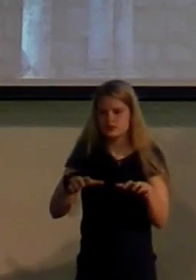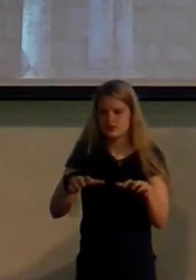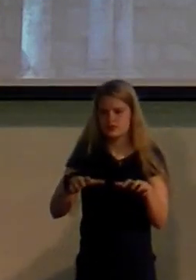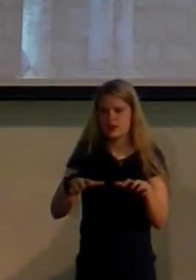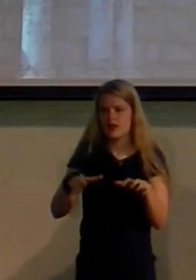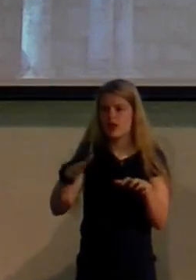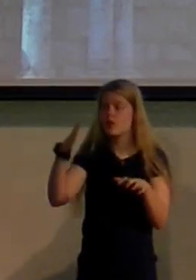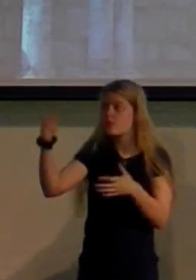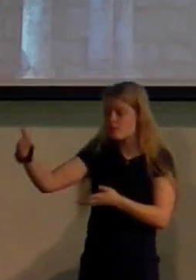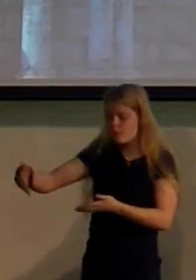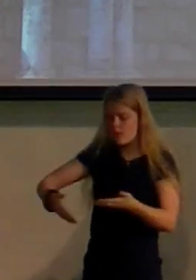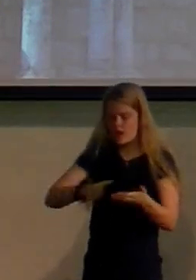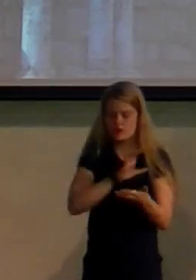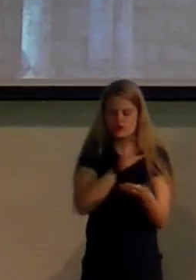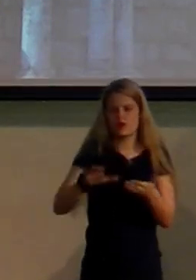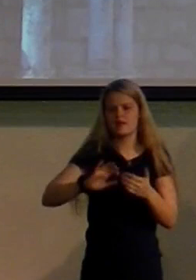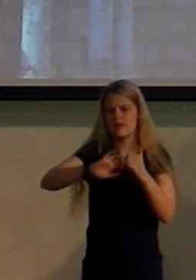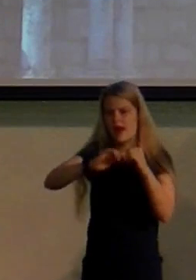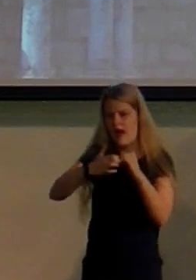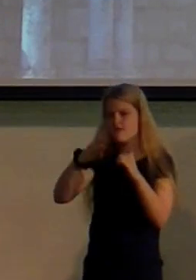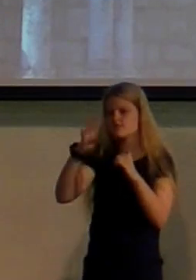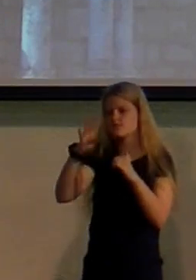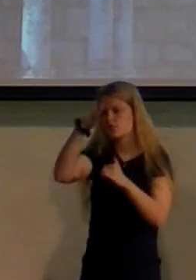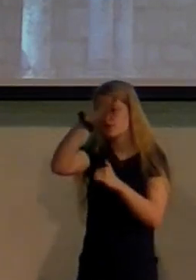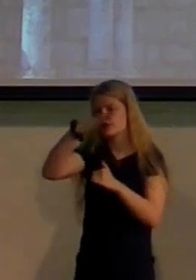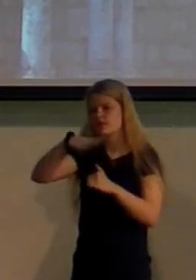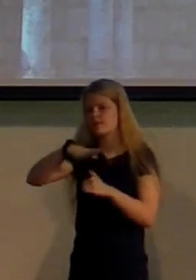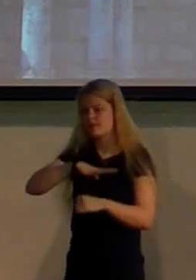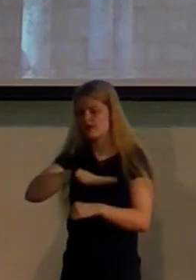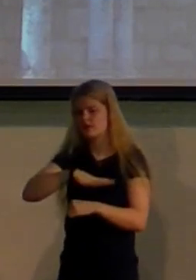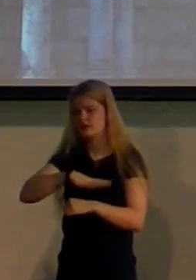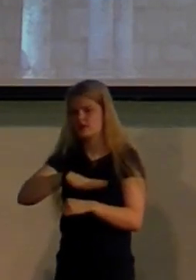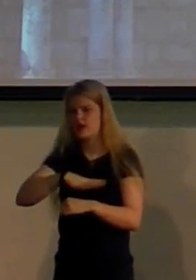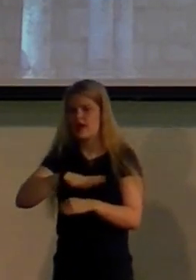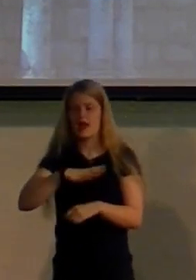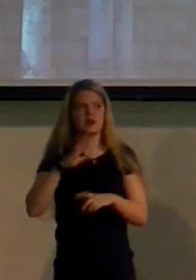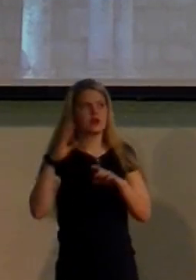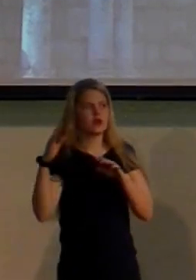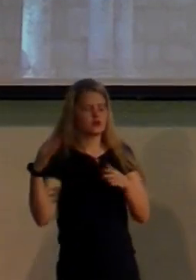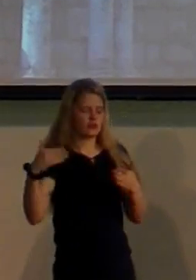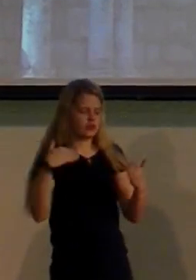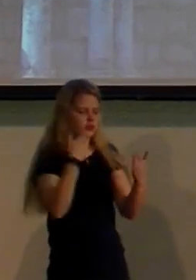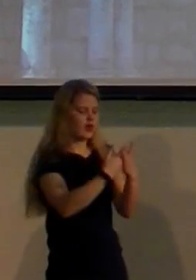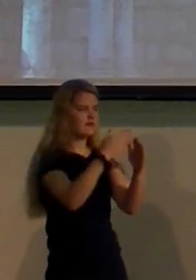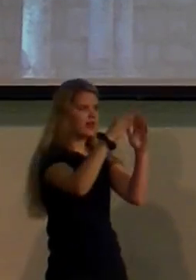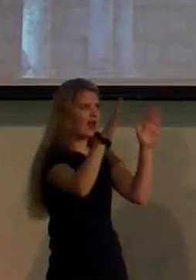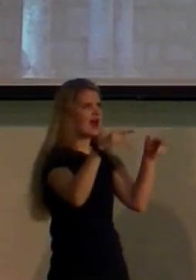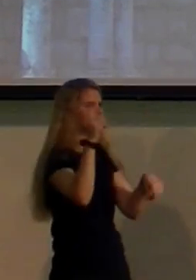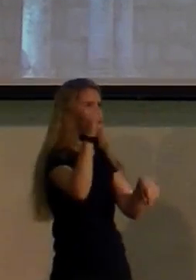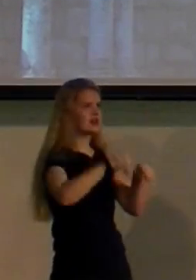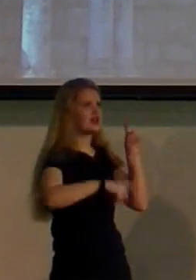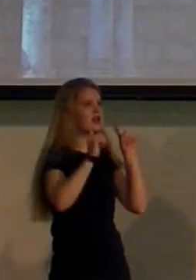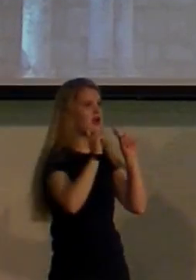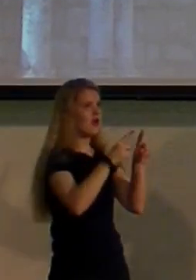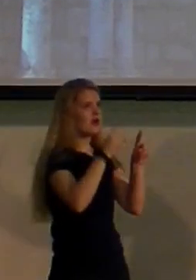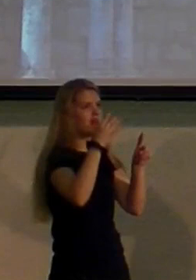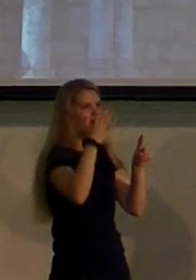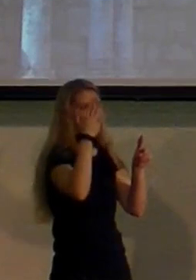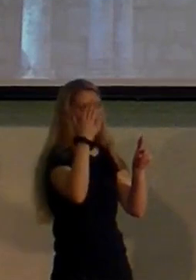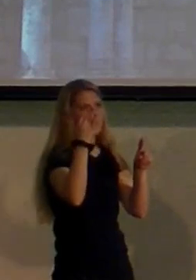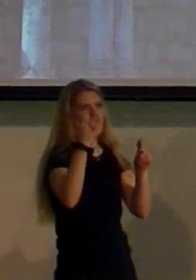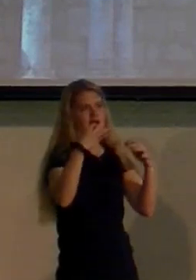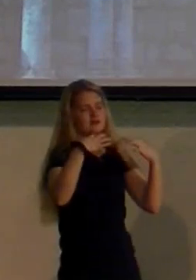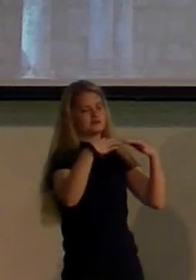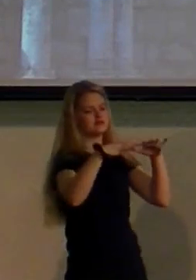4 friends who carry him there, and they can't get in the house because it's all so crowded. So they make their way